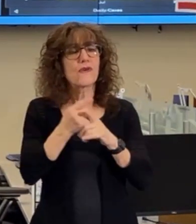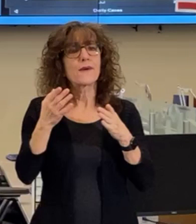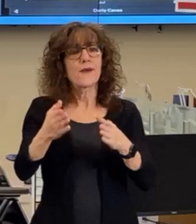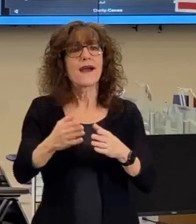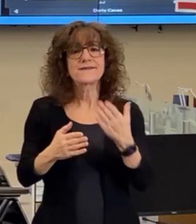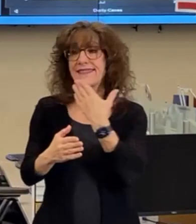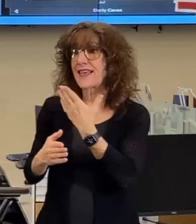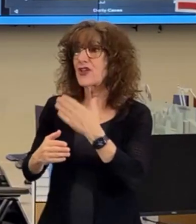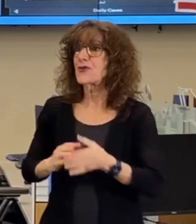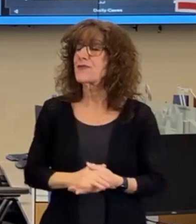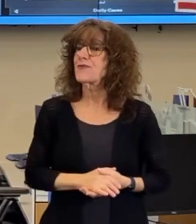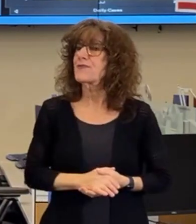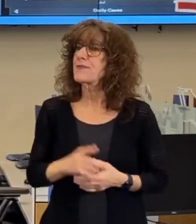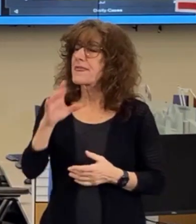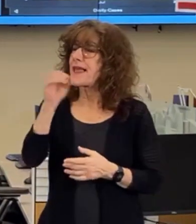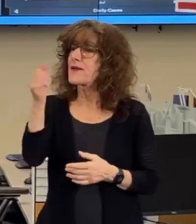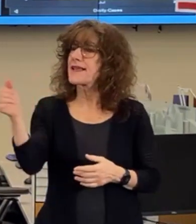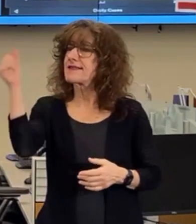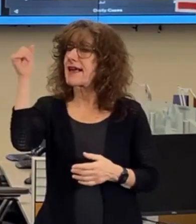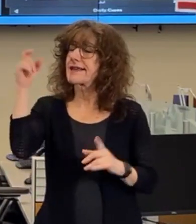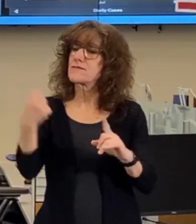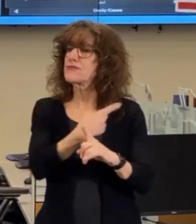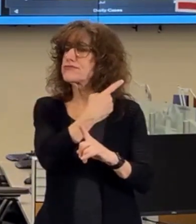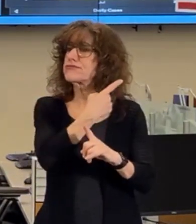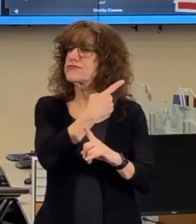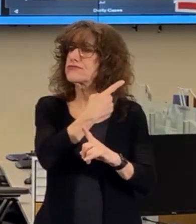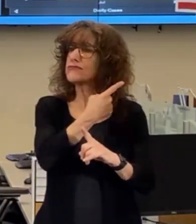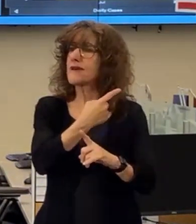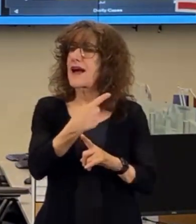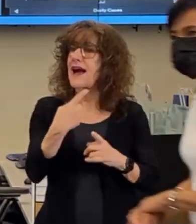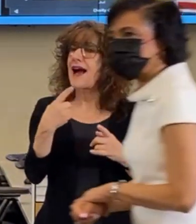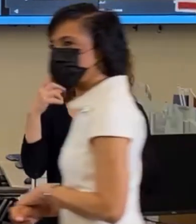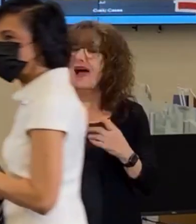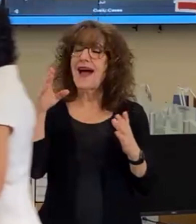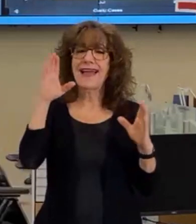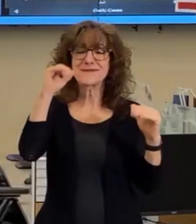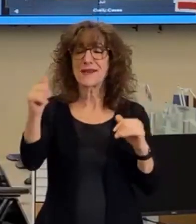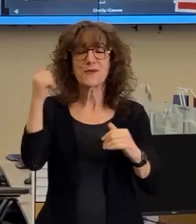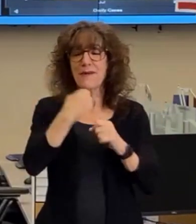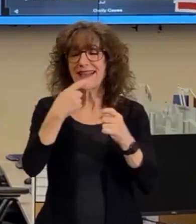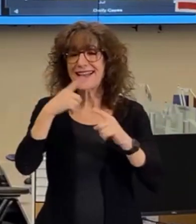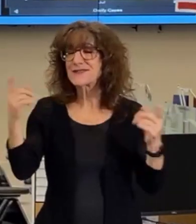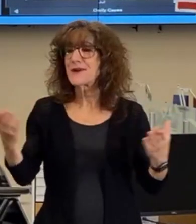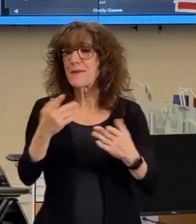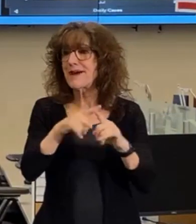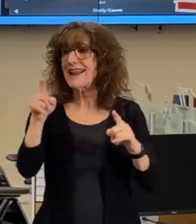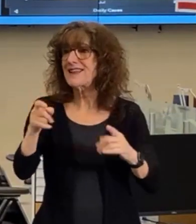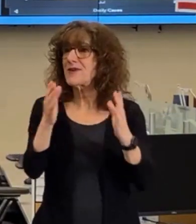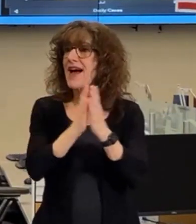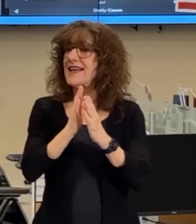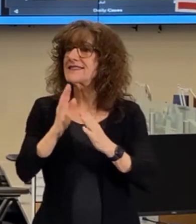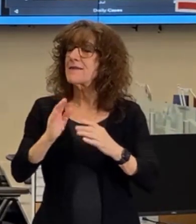things. Executive, on a different subject, I suspect you're not going to make any announcements here today, but I got to ask about the progress